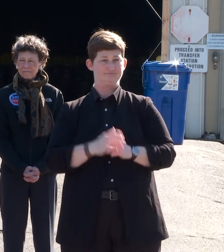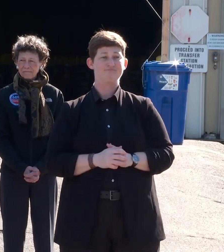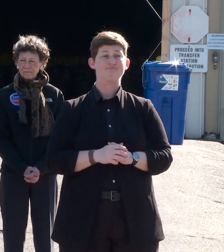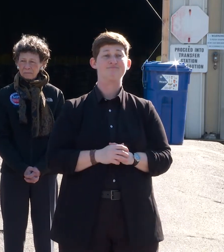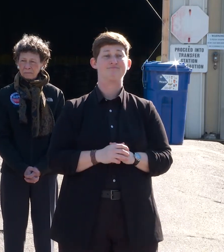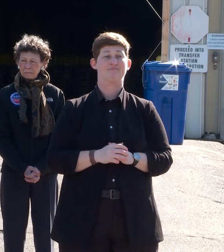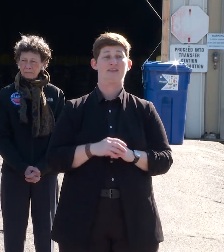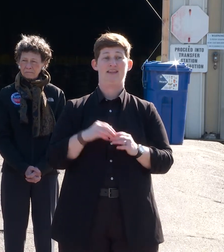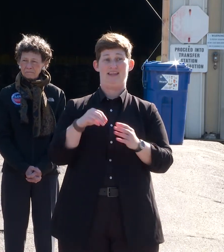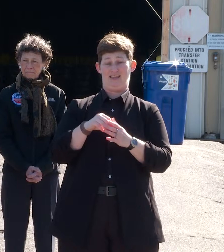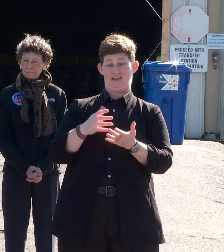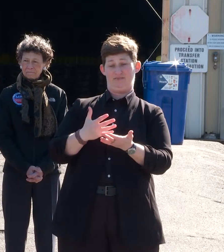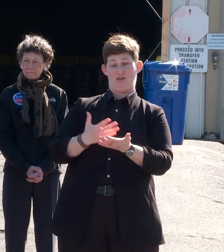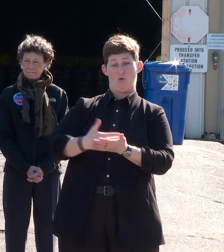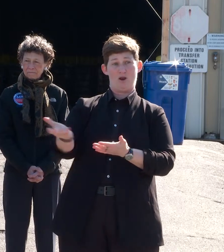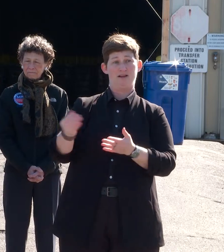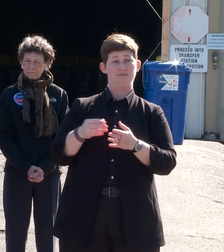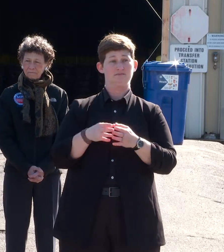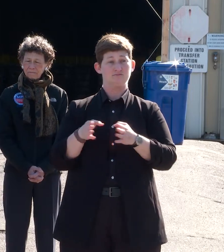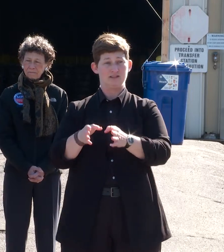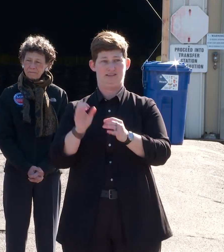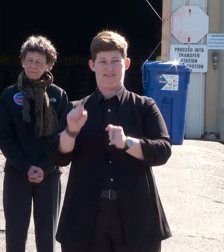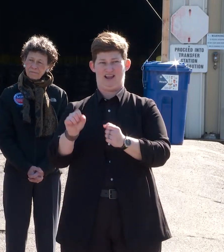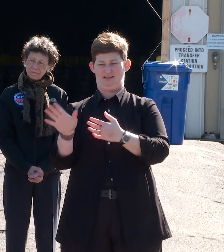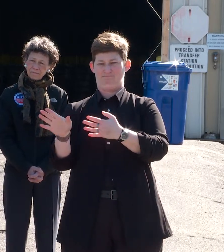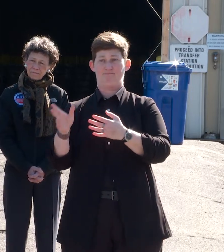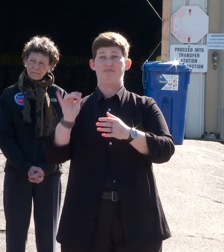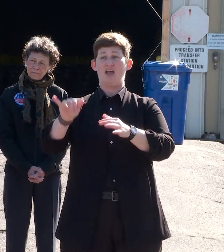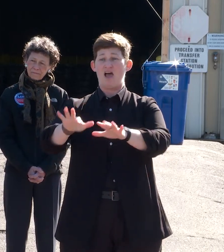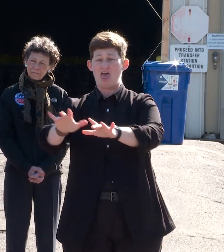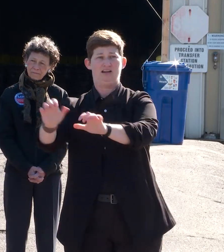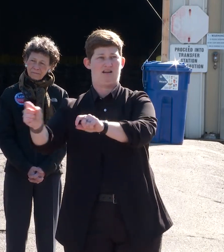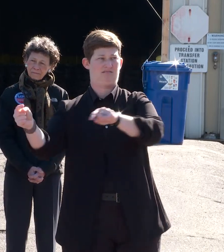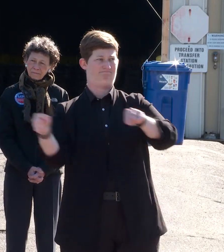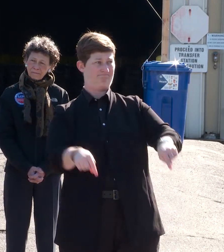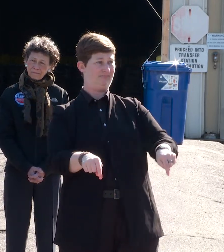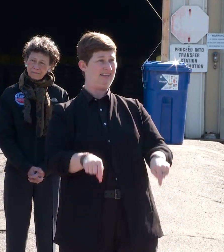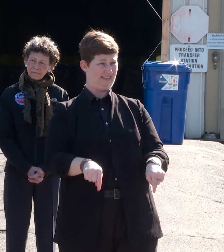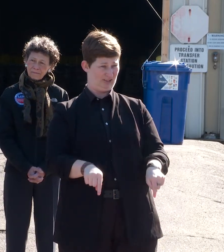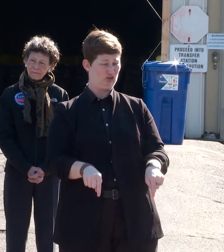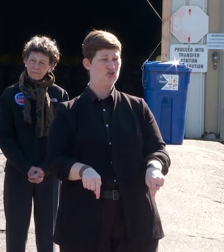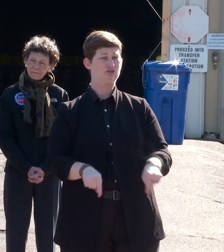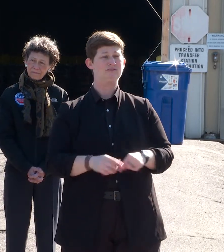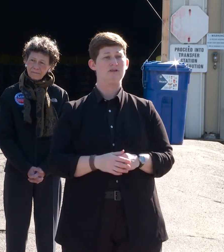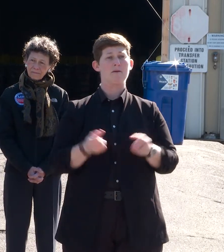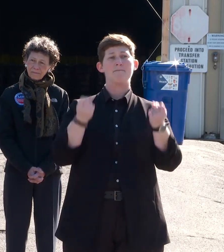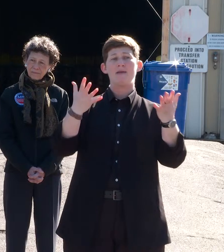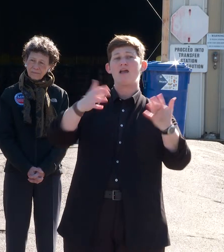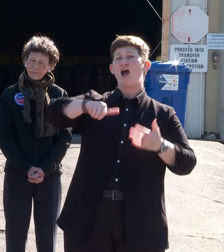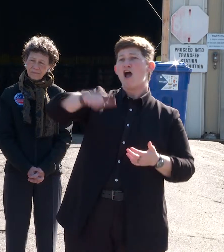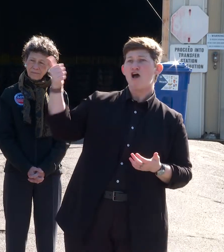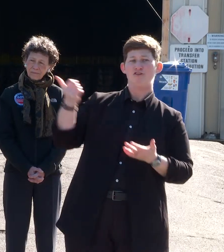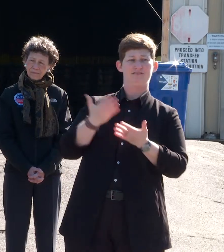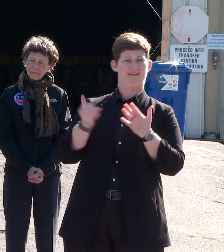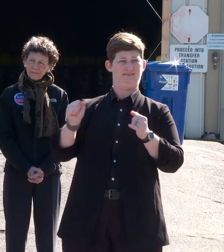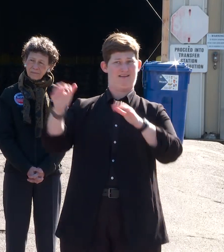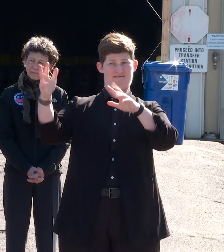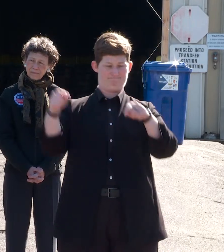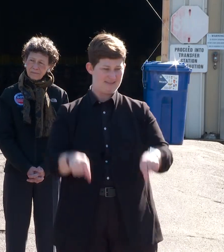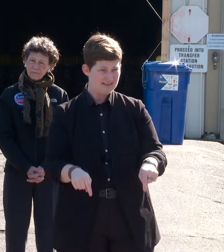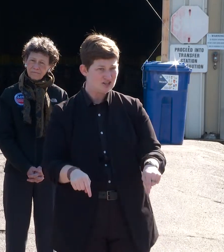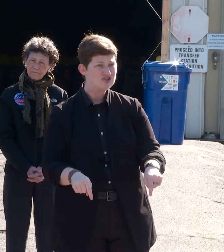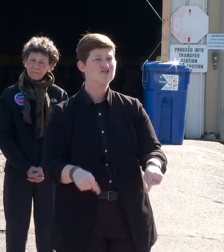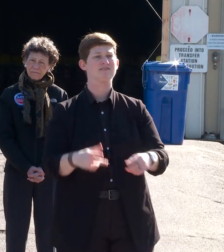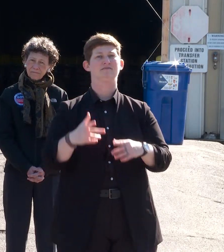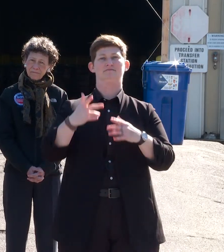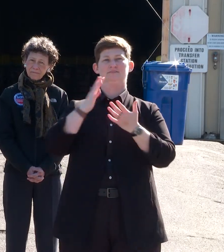waste stream. It can be diverted here. So many other items can be diverted at this facility in the near future. I